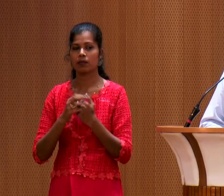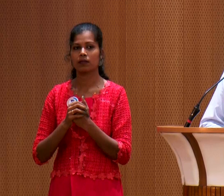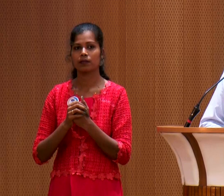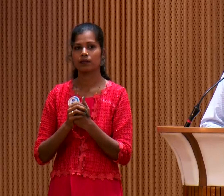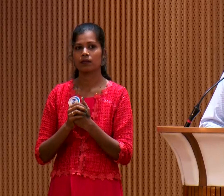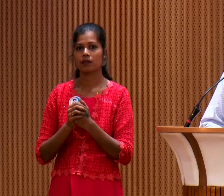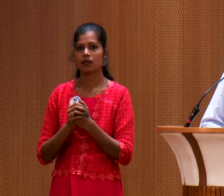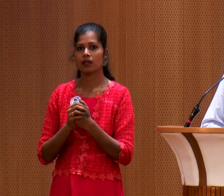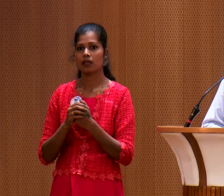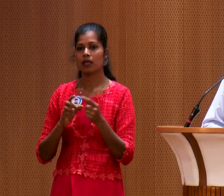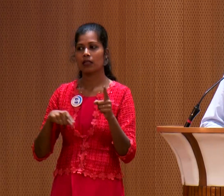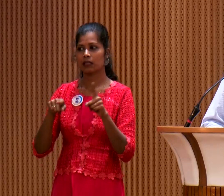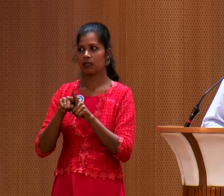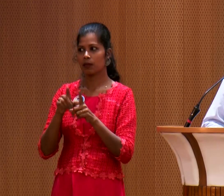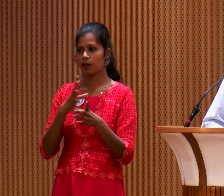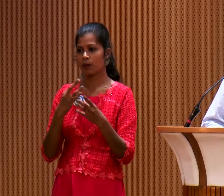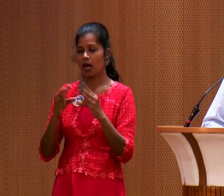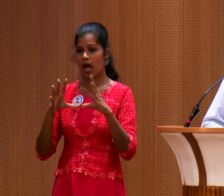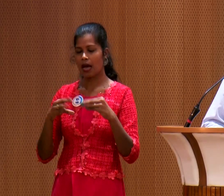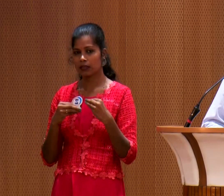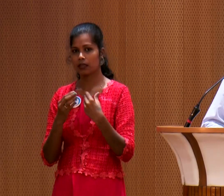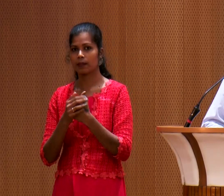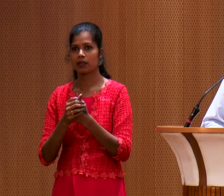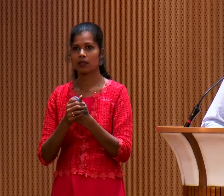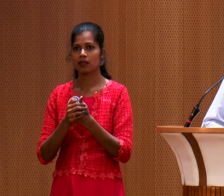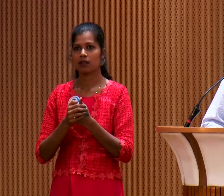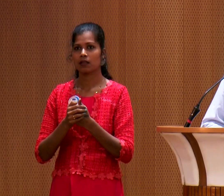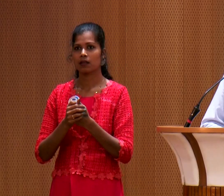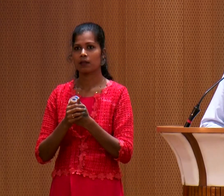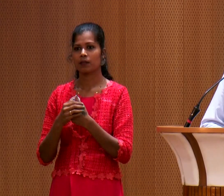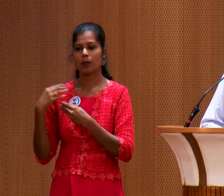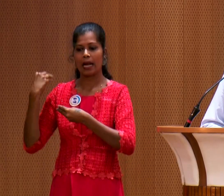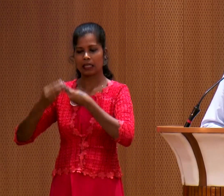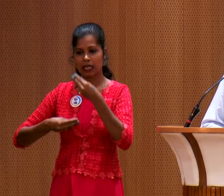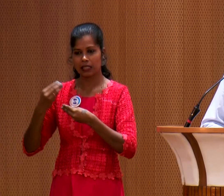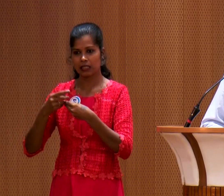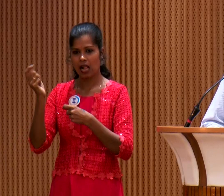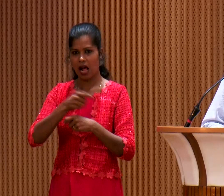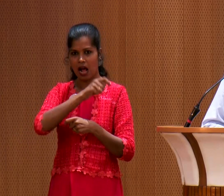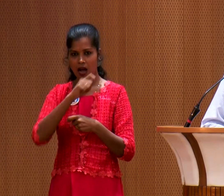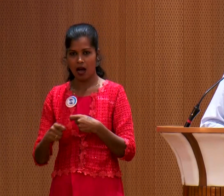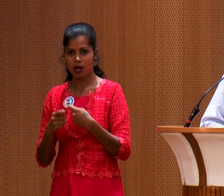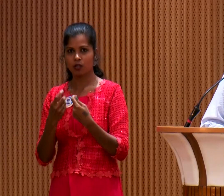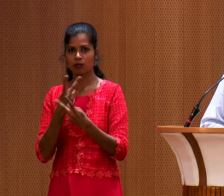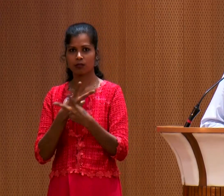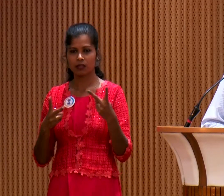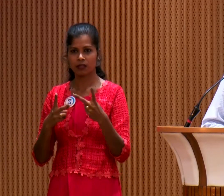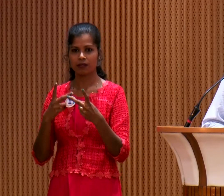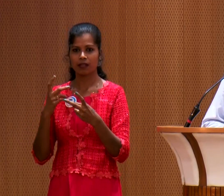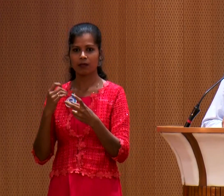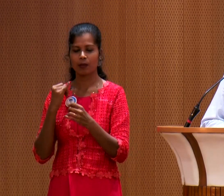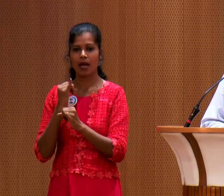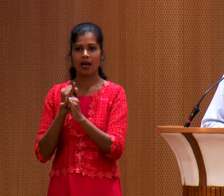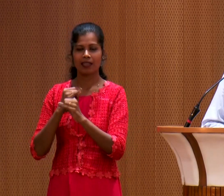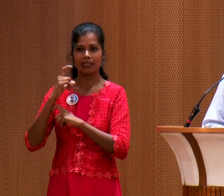We must accept the fact that the revival of a traditional handloom industry in a state like Kerala with